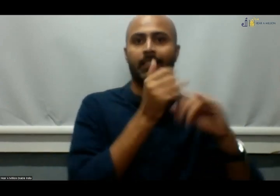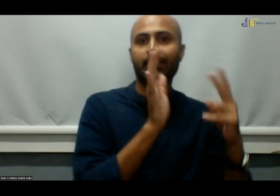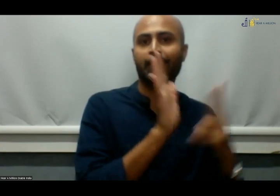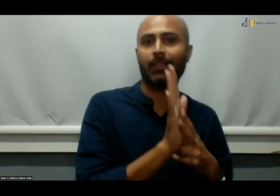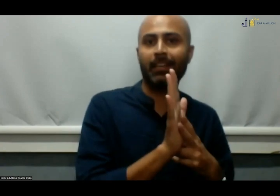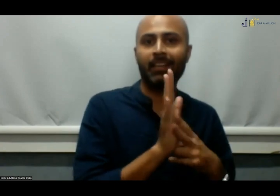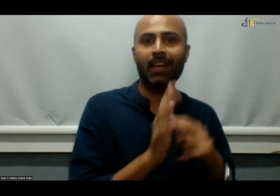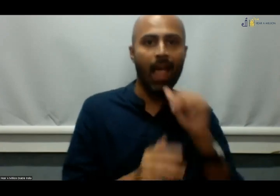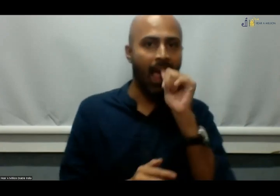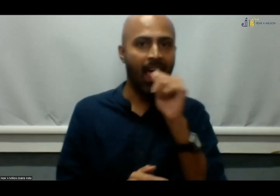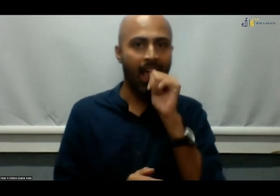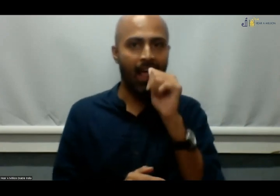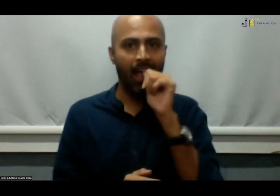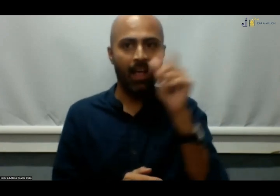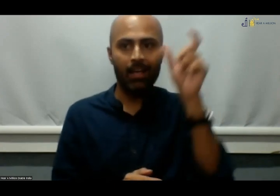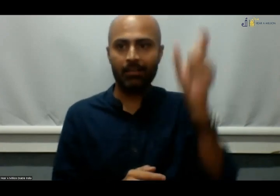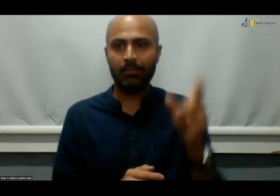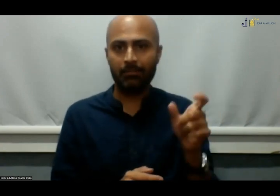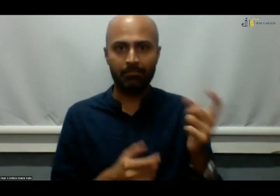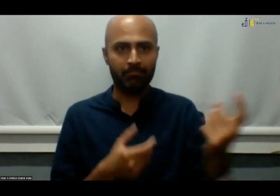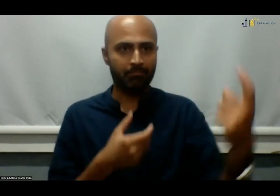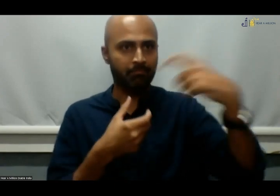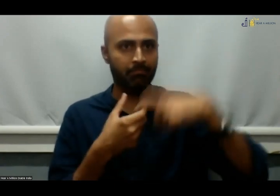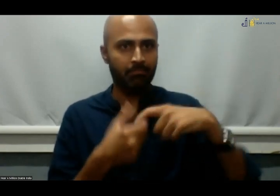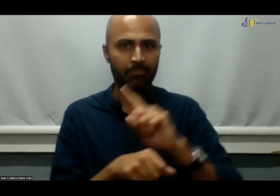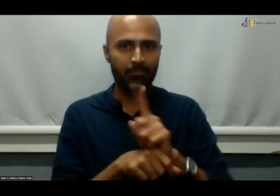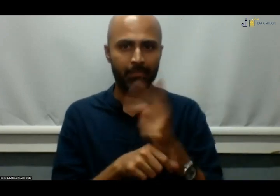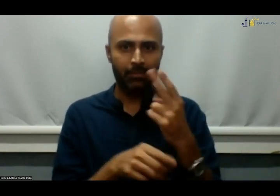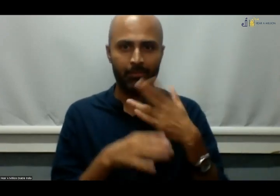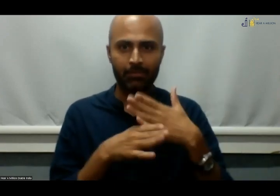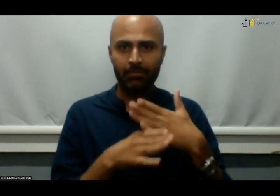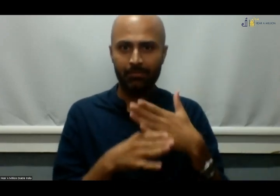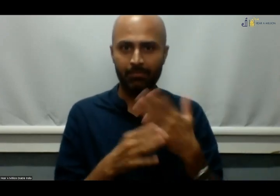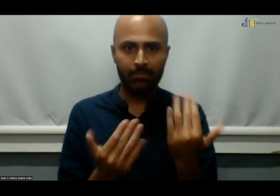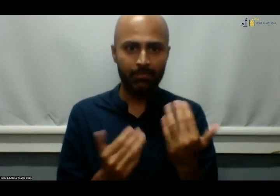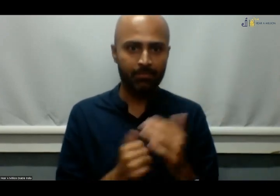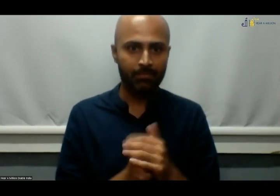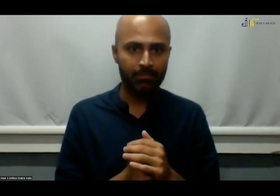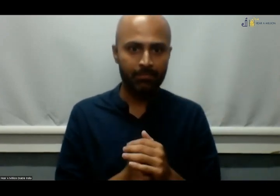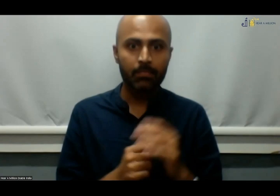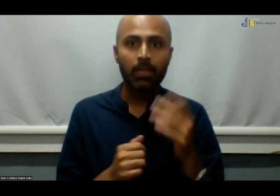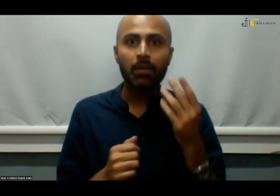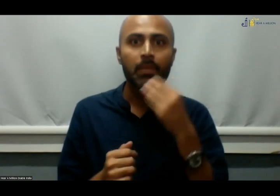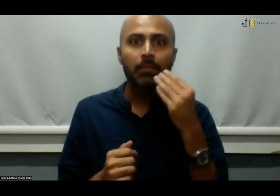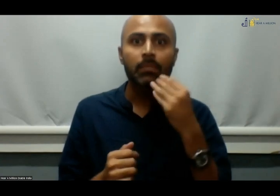President of National Association of Deaf, Mr. A.S. Narayan.